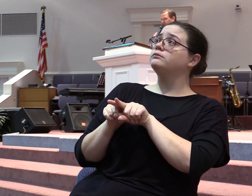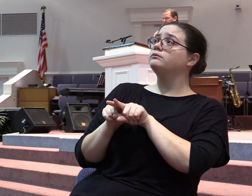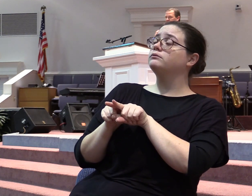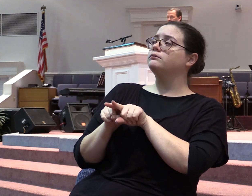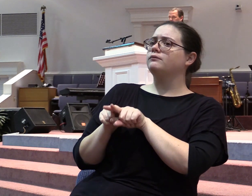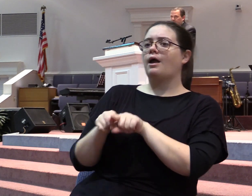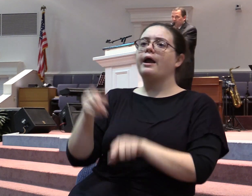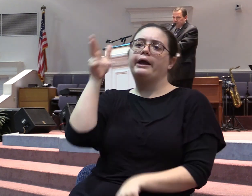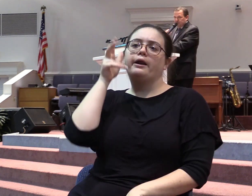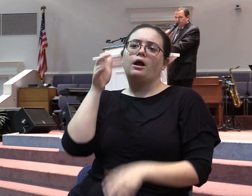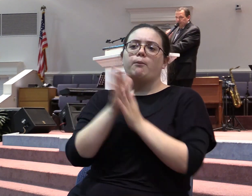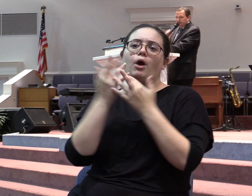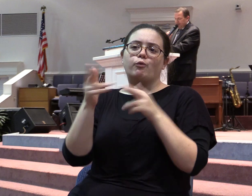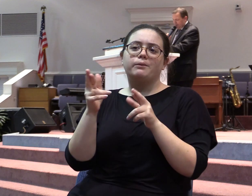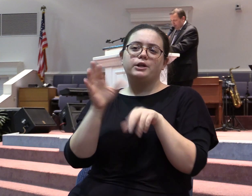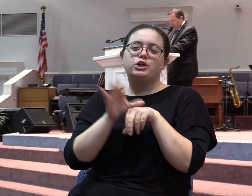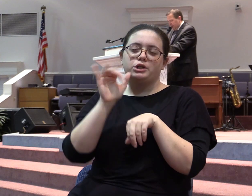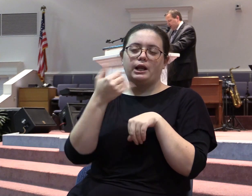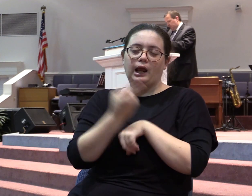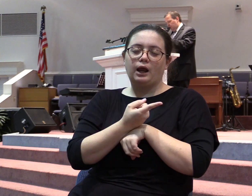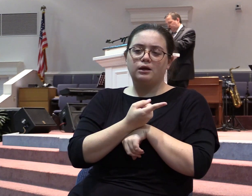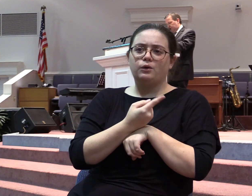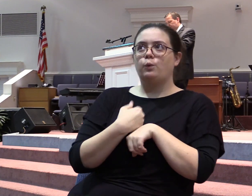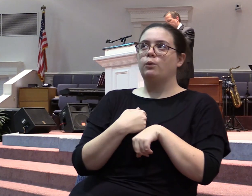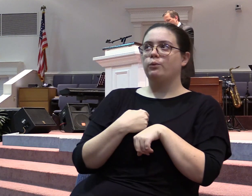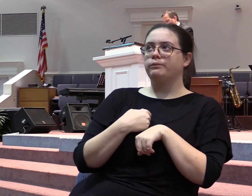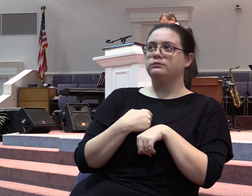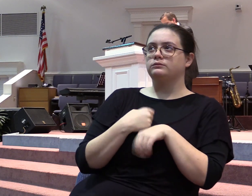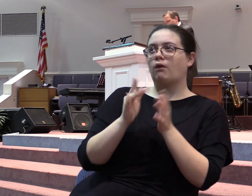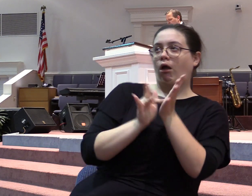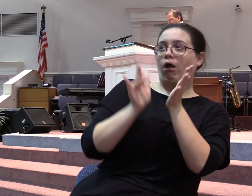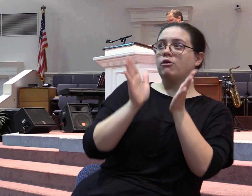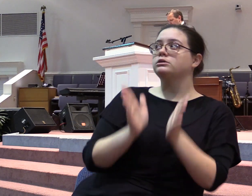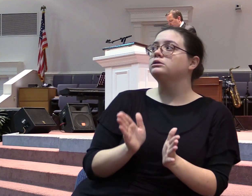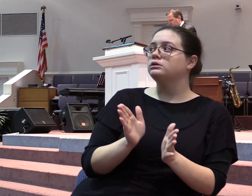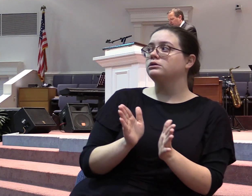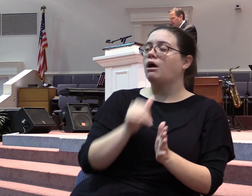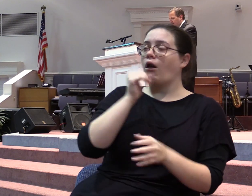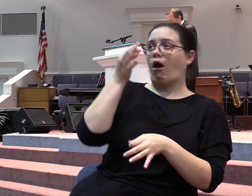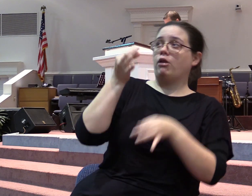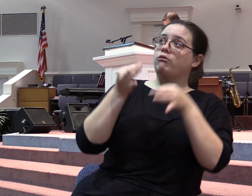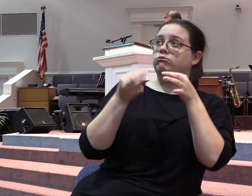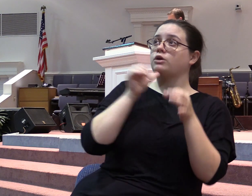I can just hear him in the prayer room at the church of that day. Extortioners, unjust,